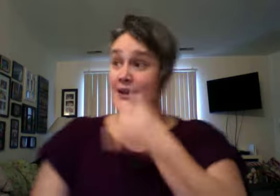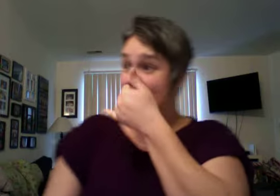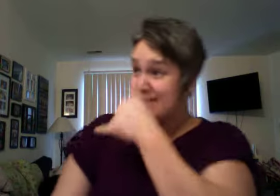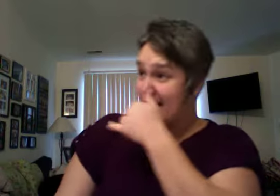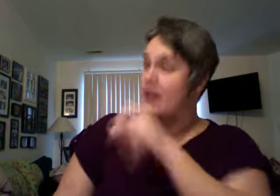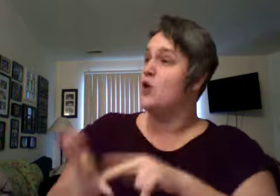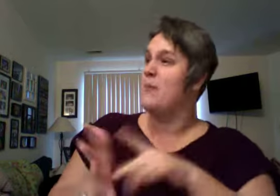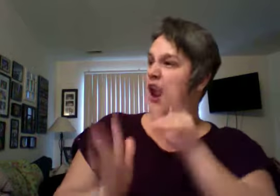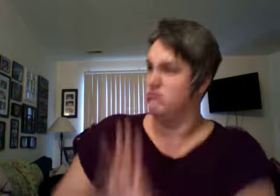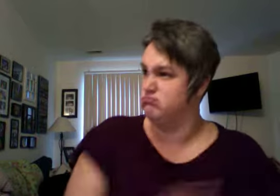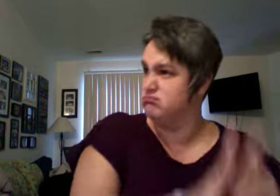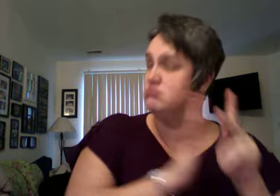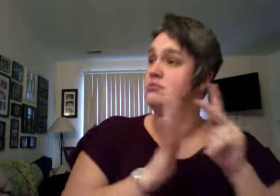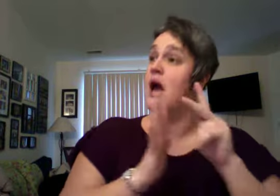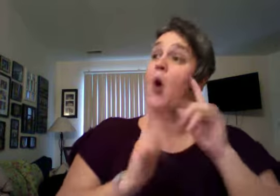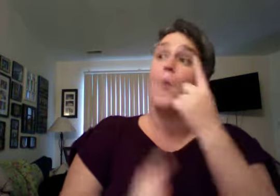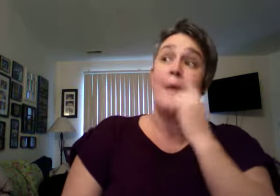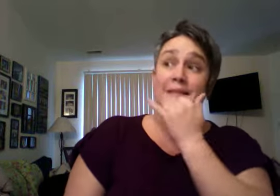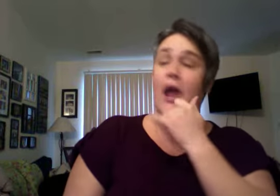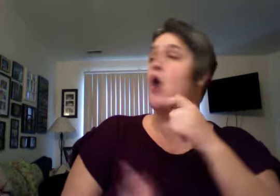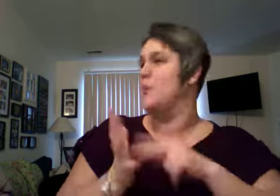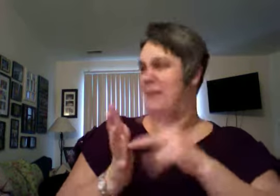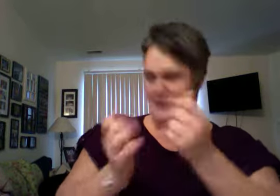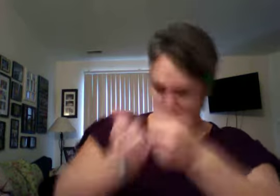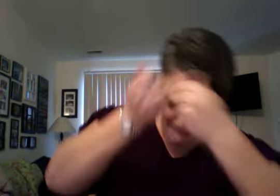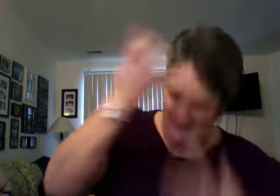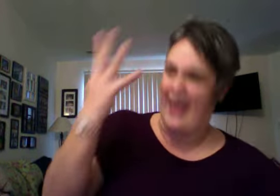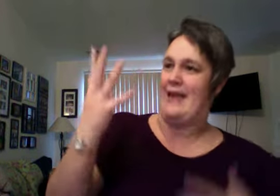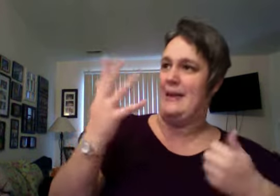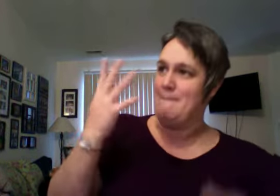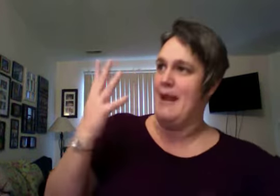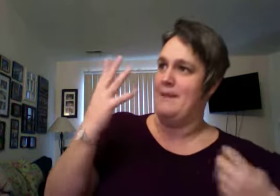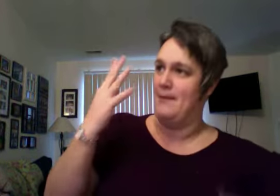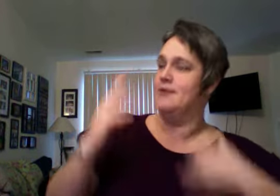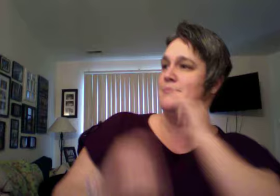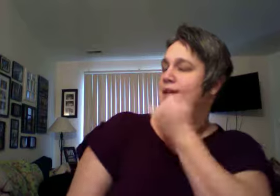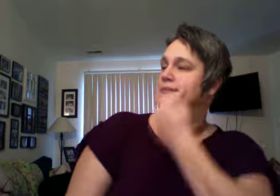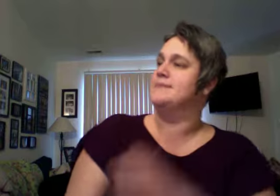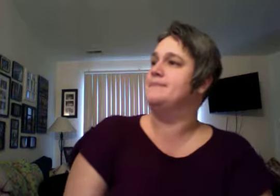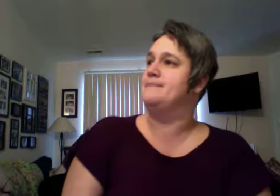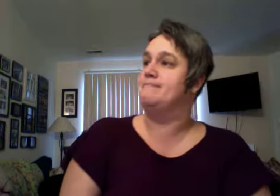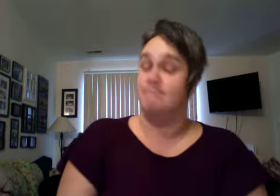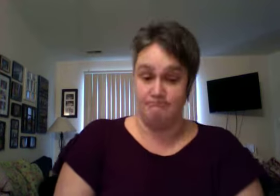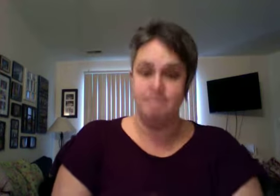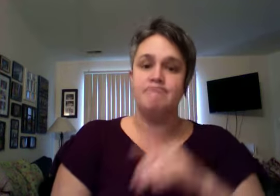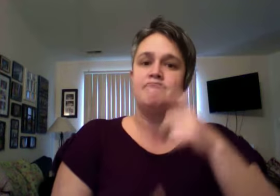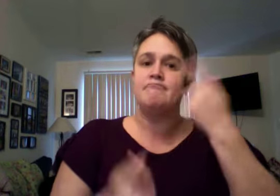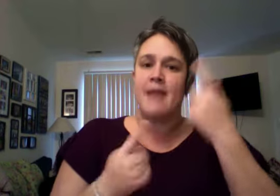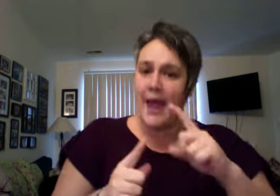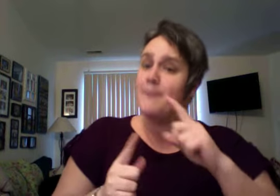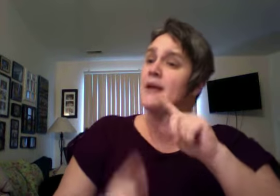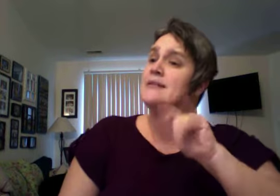brutal, and by a mistake you mean one of several. The Taino treated Columbus and his crew with the utmost